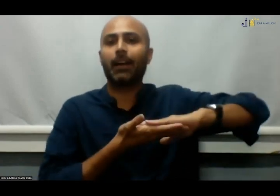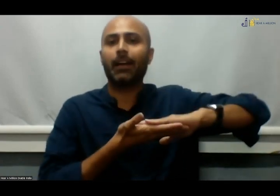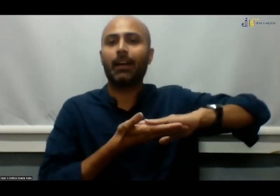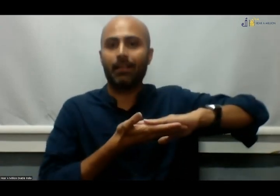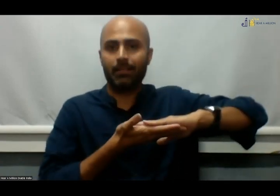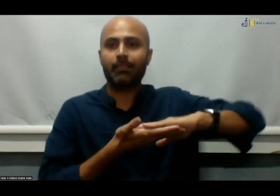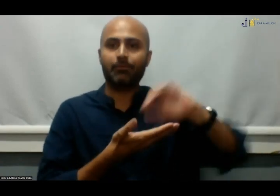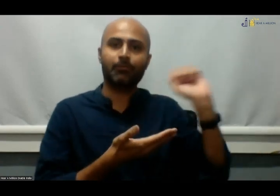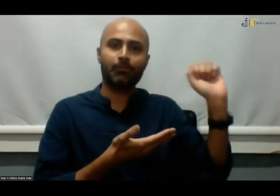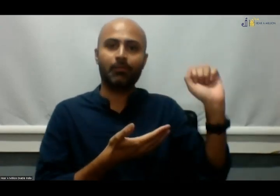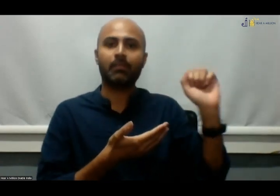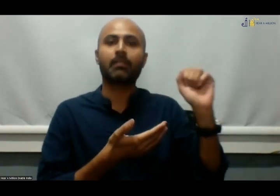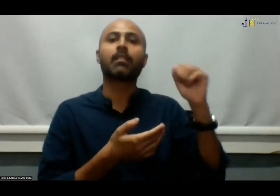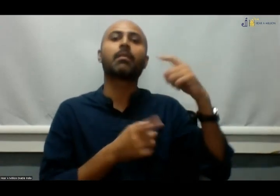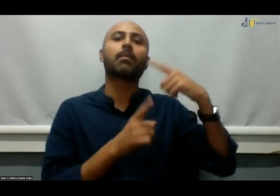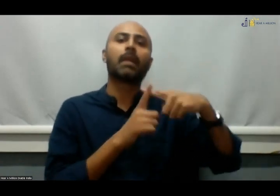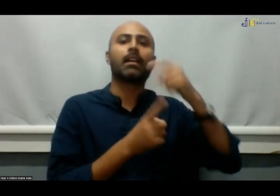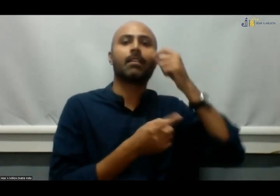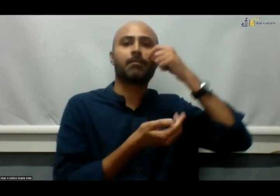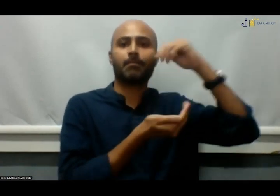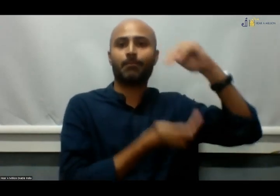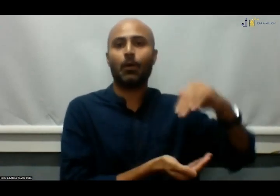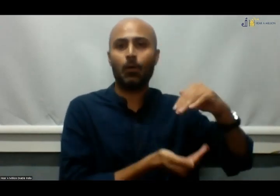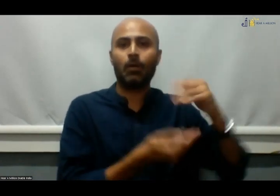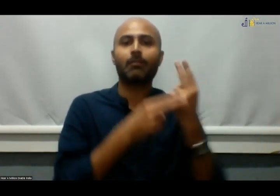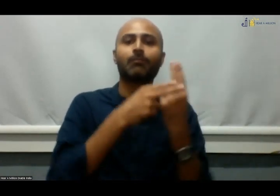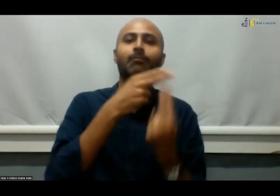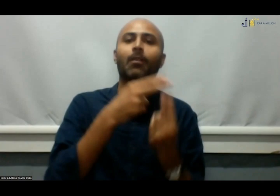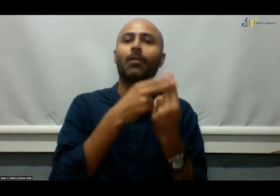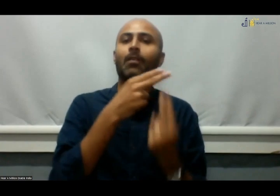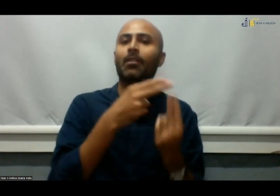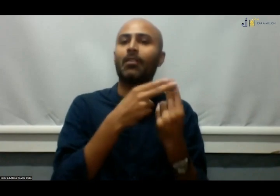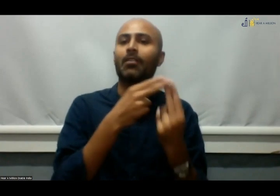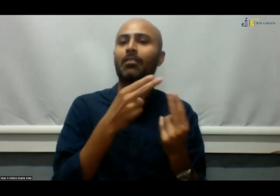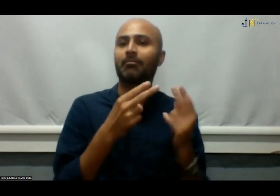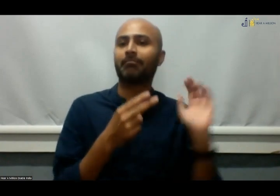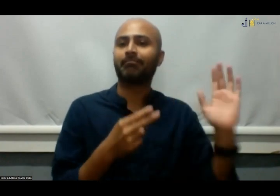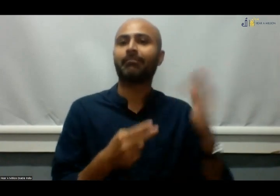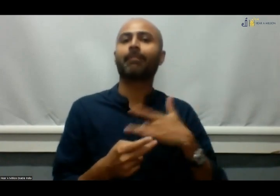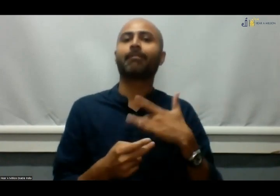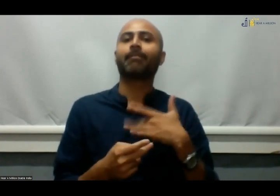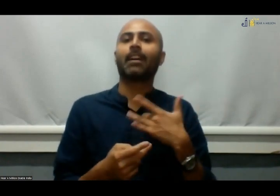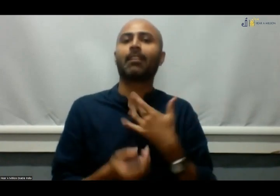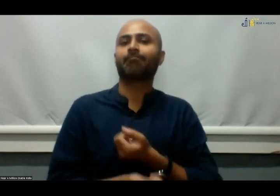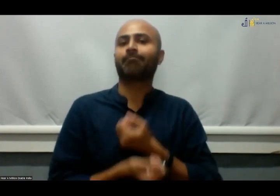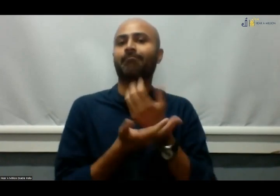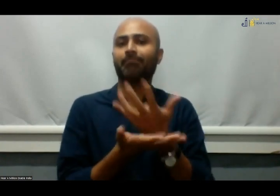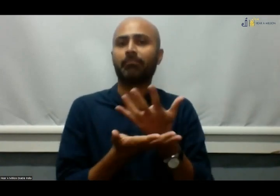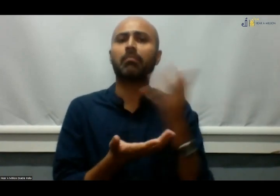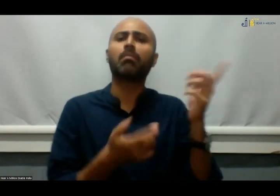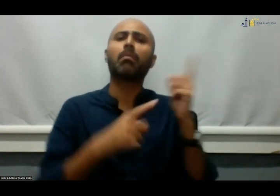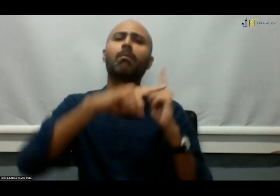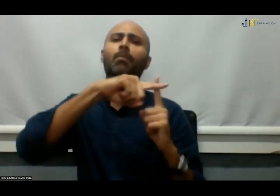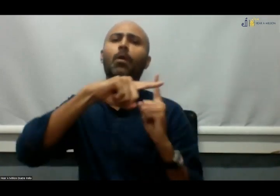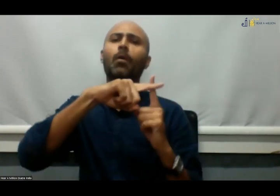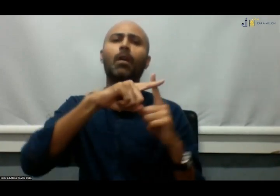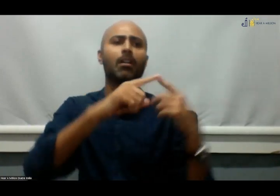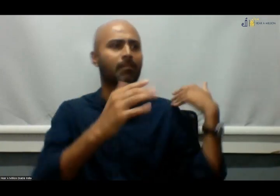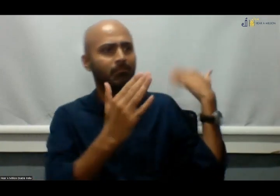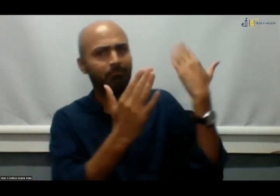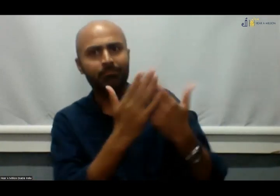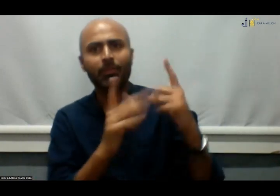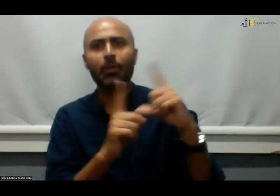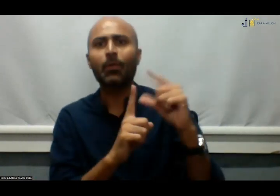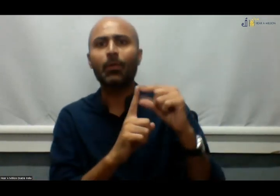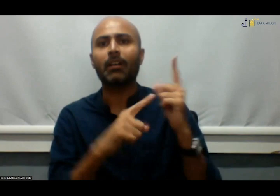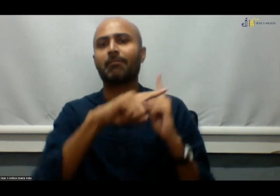her. And later on, her husband Yashdeep and her son Dhruva, they will